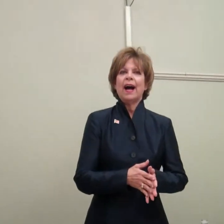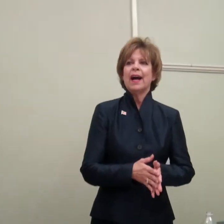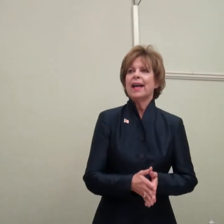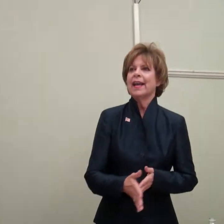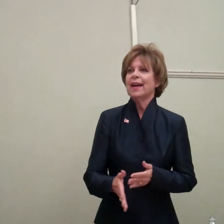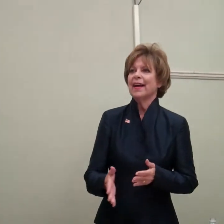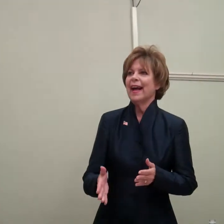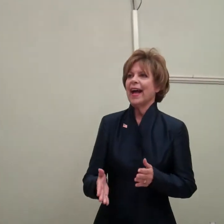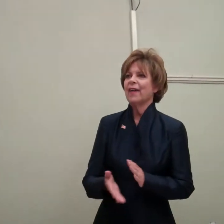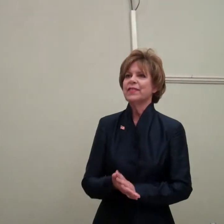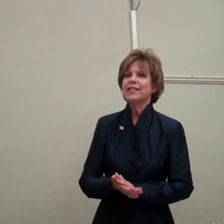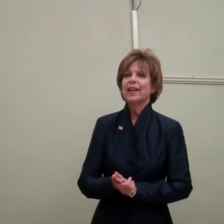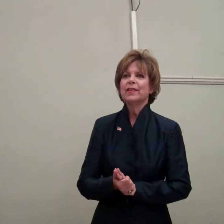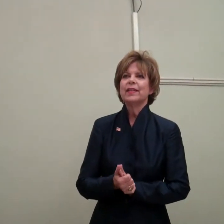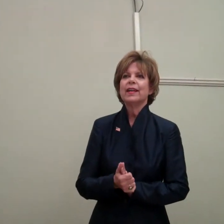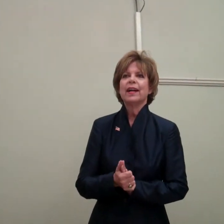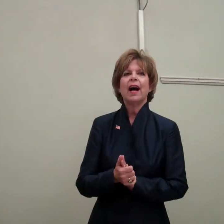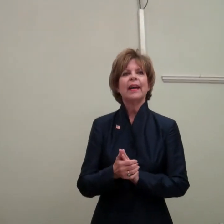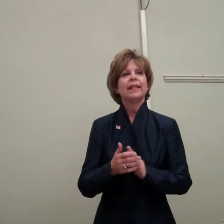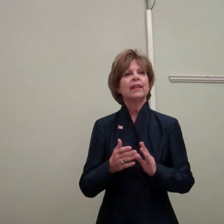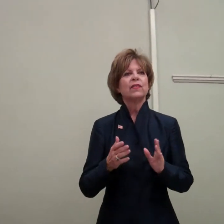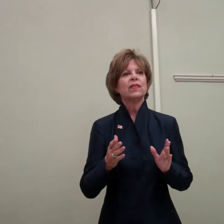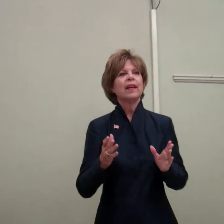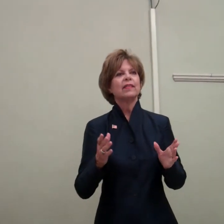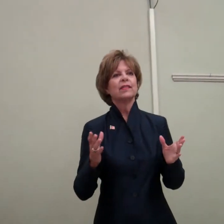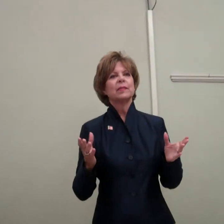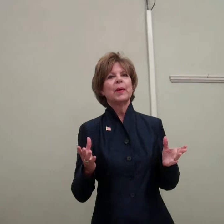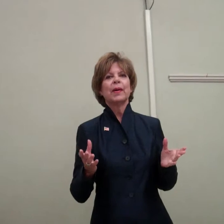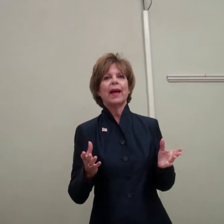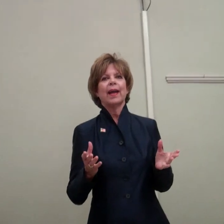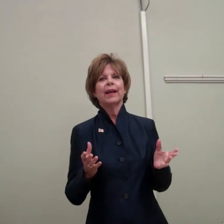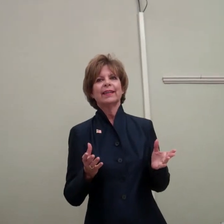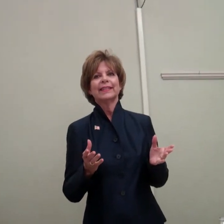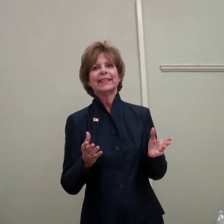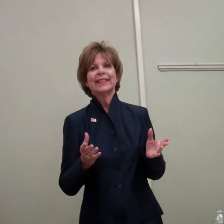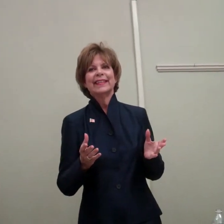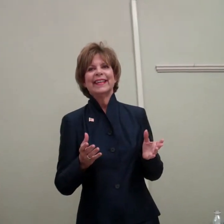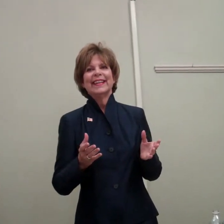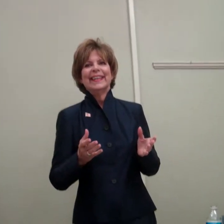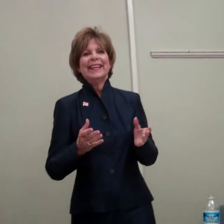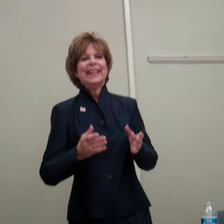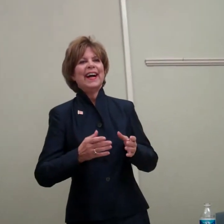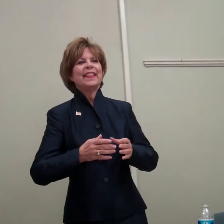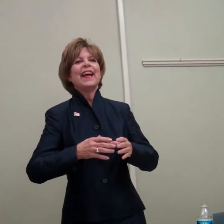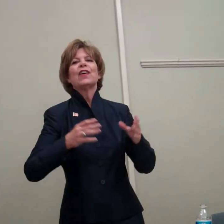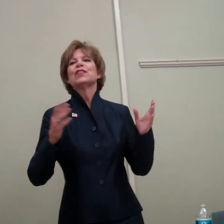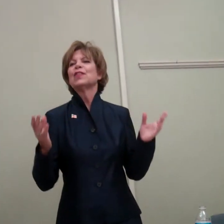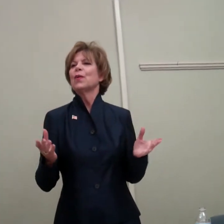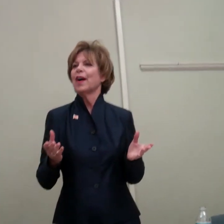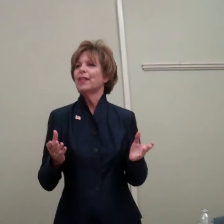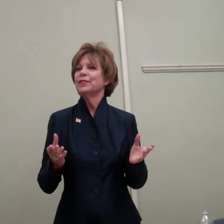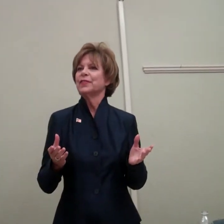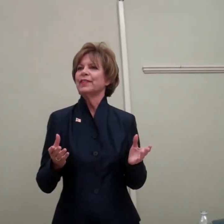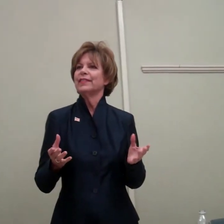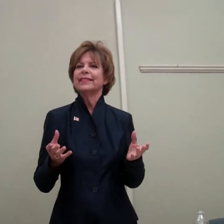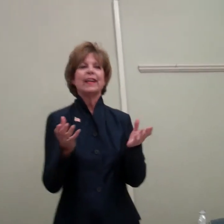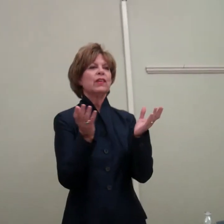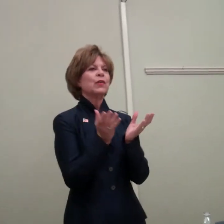I have to tell you that I think of signs as a bouquet. They are so colorful. They're in